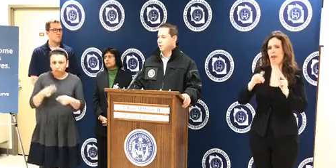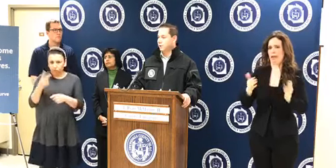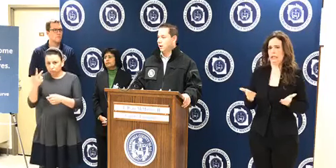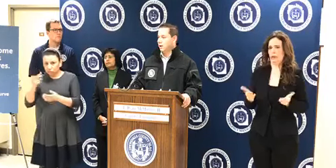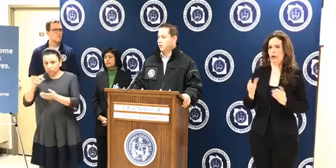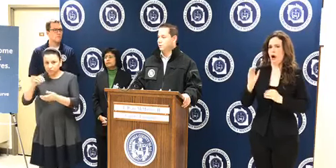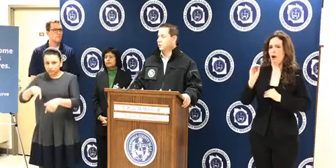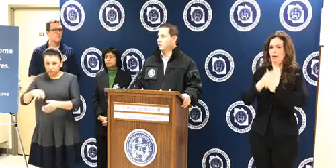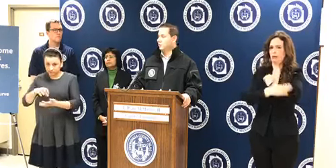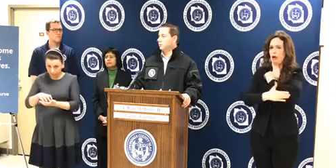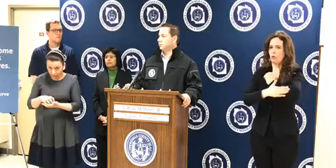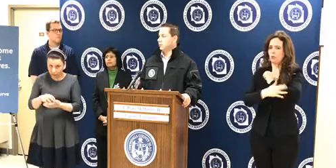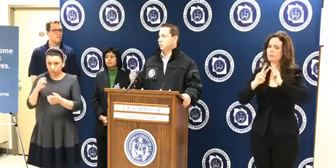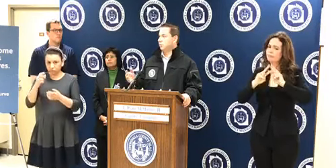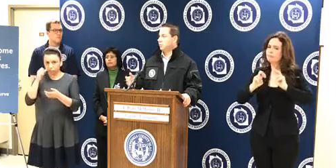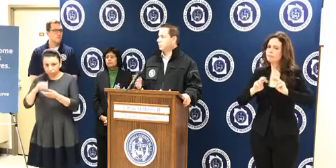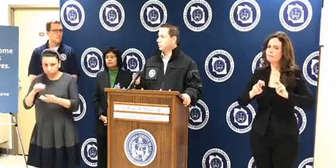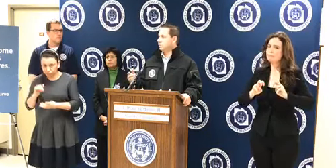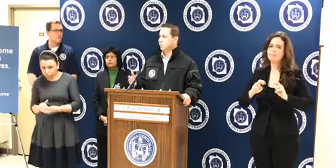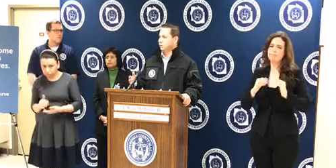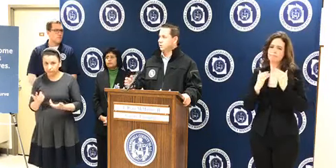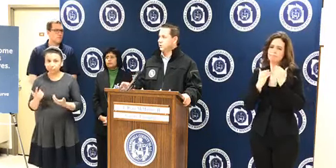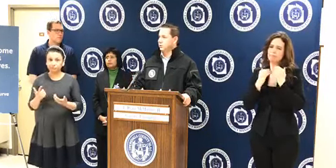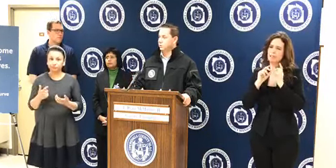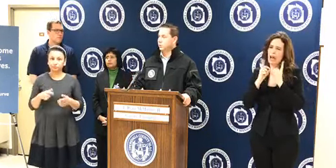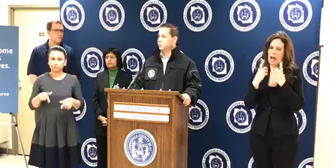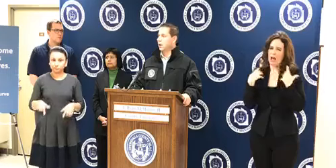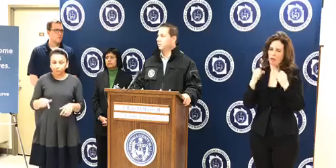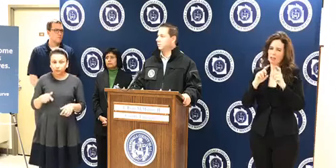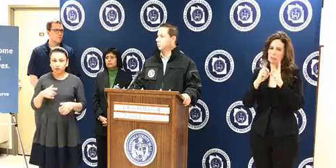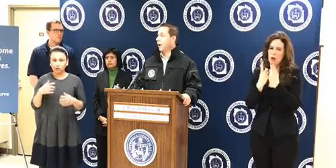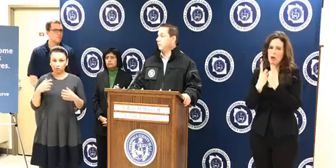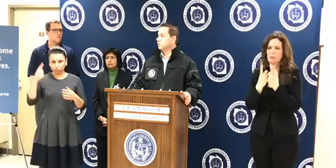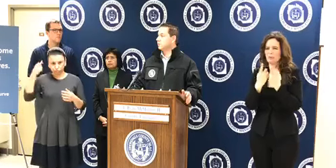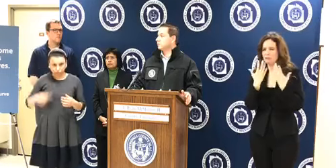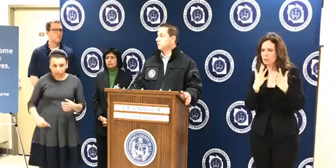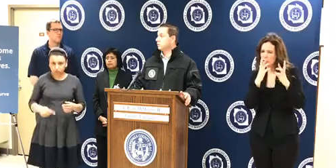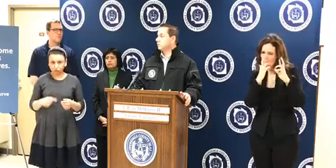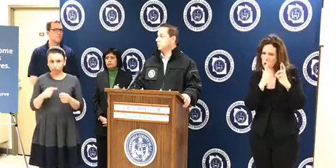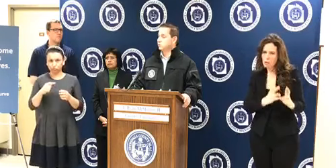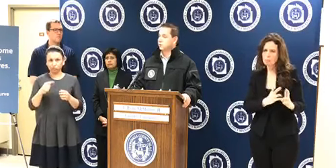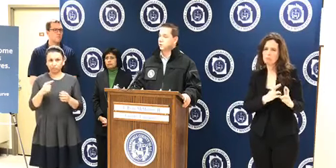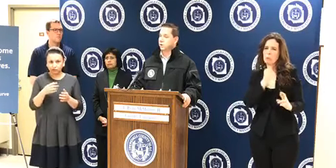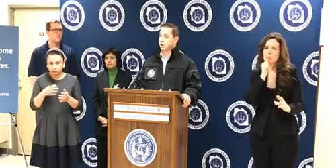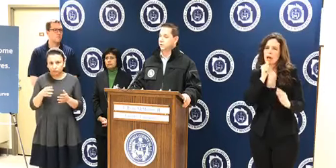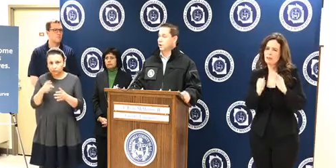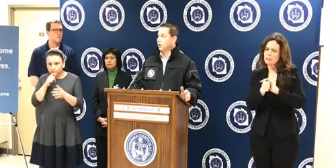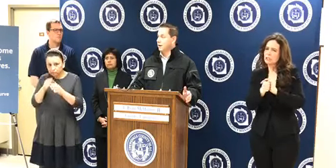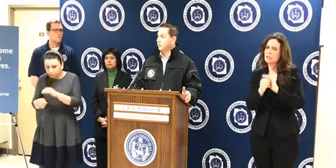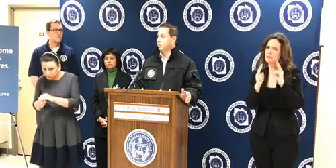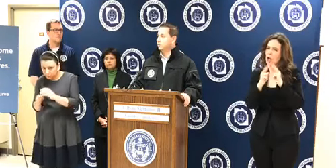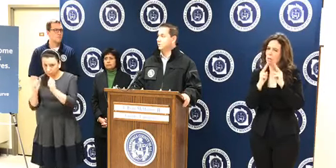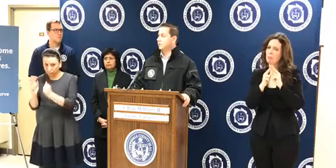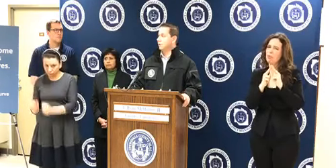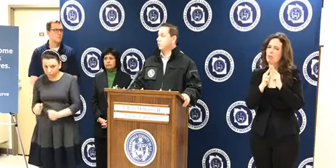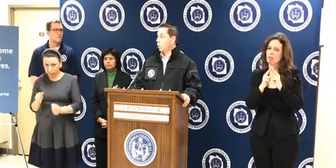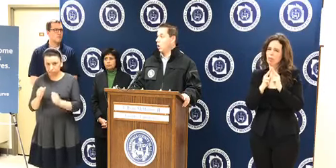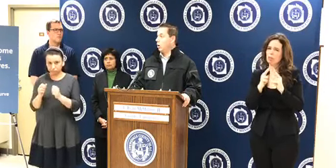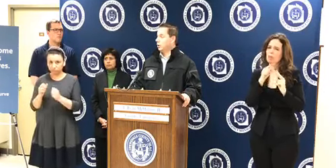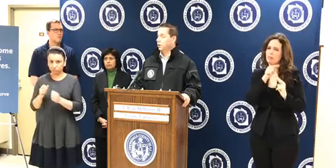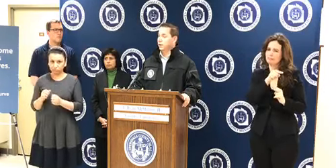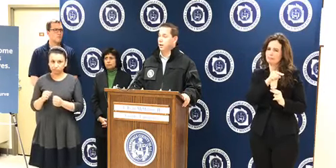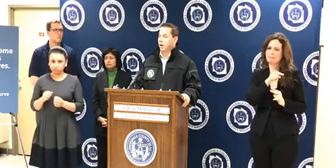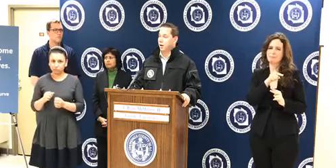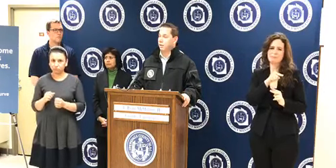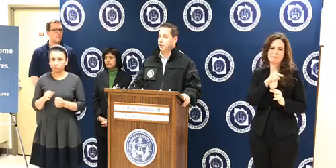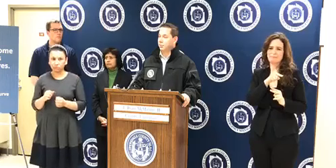is the health department's doing an investigation. We're respecting the privacy of these individuals. These are our neighbors. They did nothing